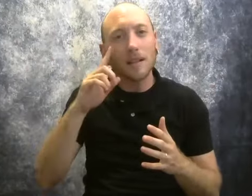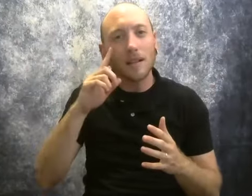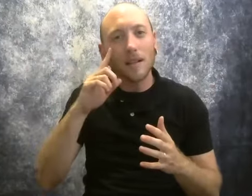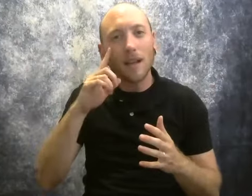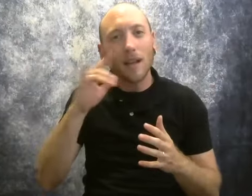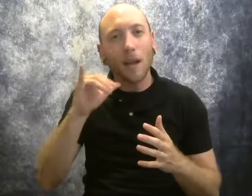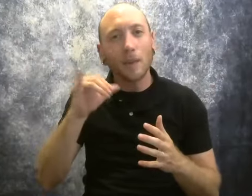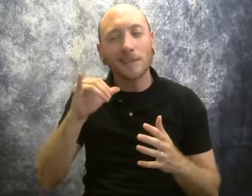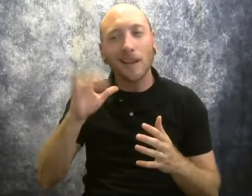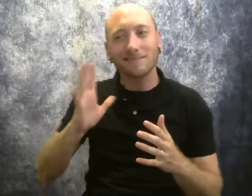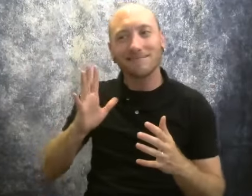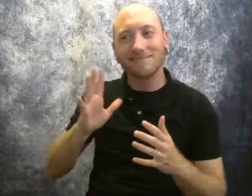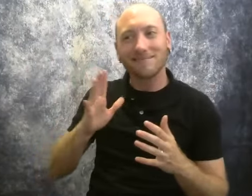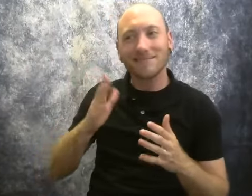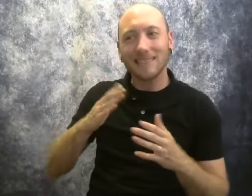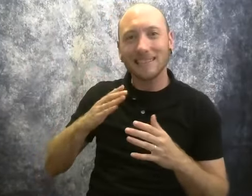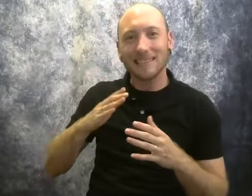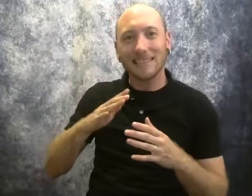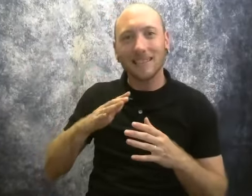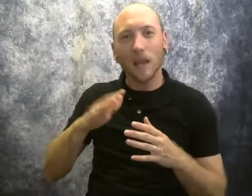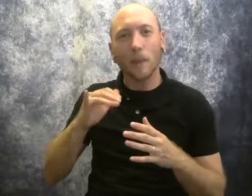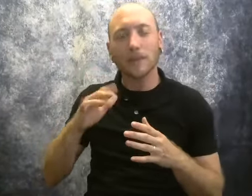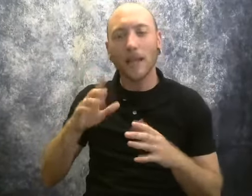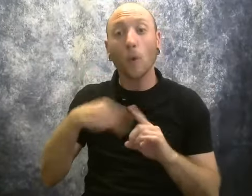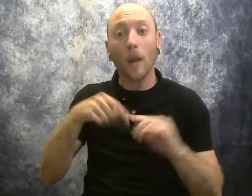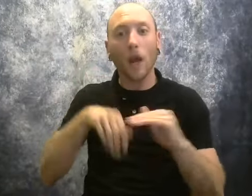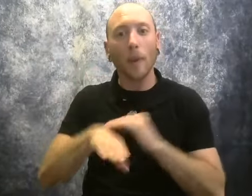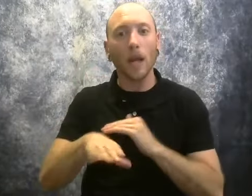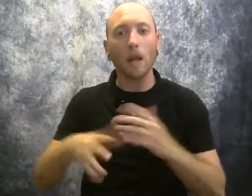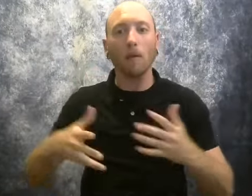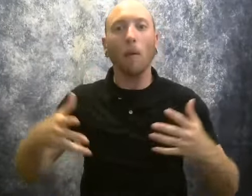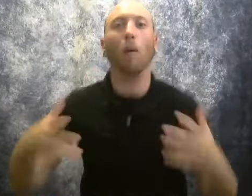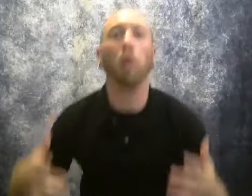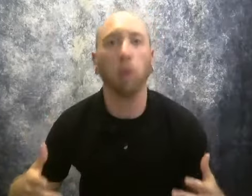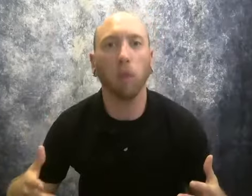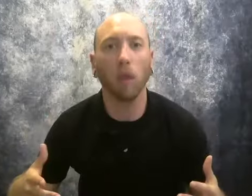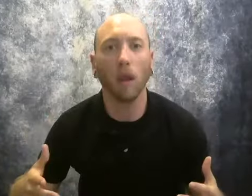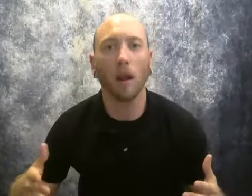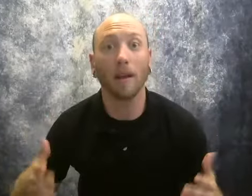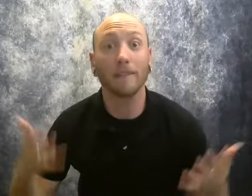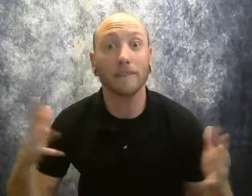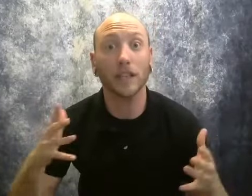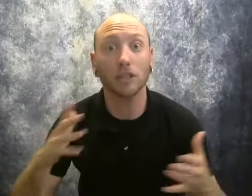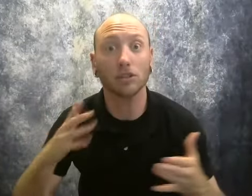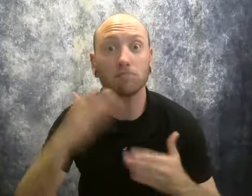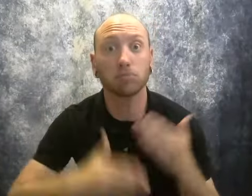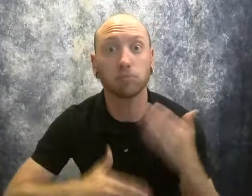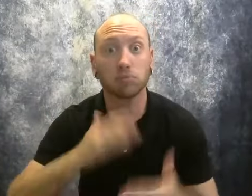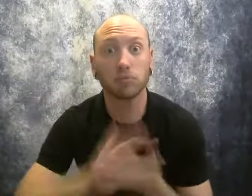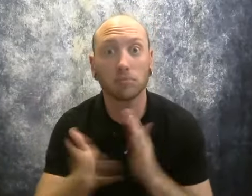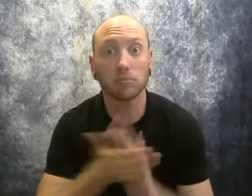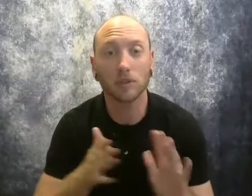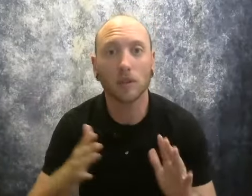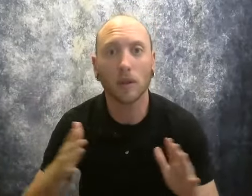if I went in, like at 18 stone, I felt like I came out at 9 stone, or 100 kilos, 50 kilos, depending what language we work in.